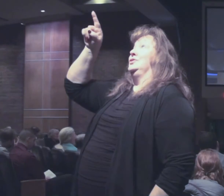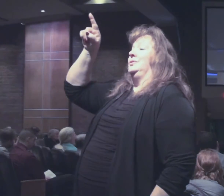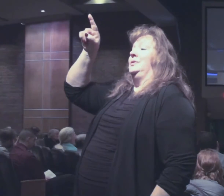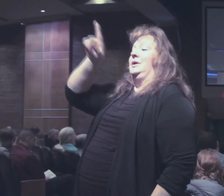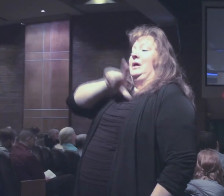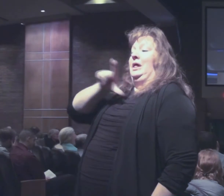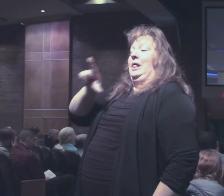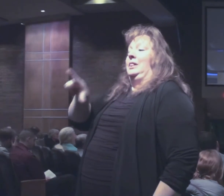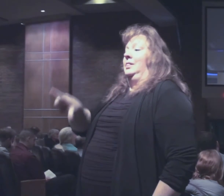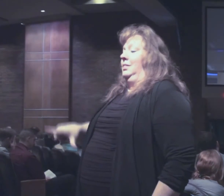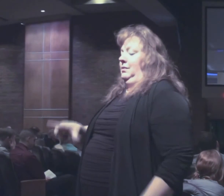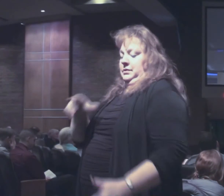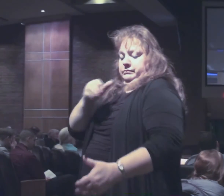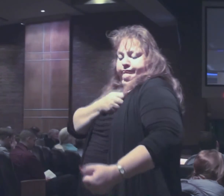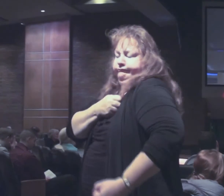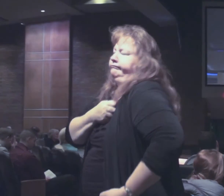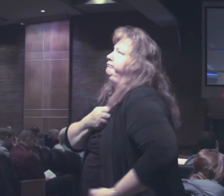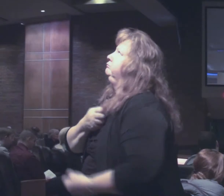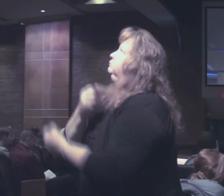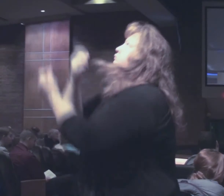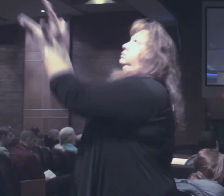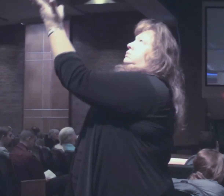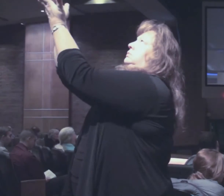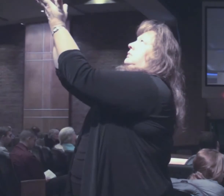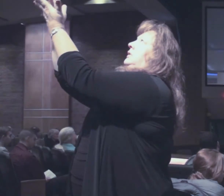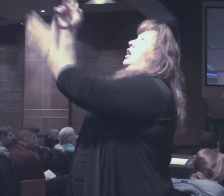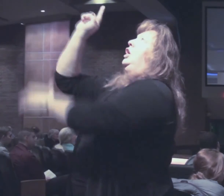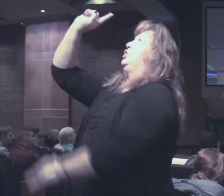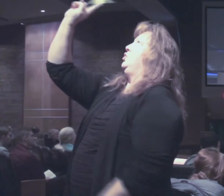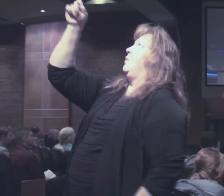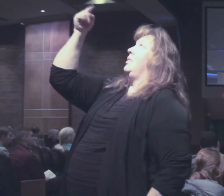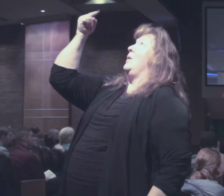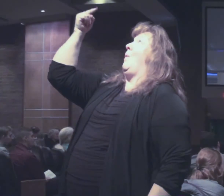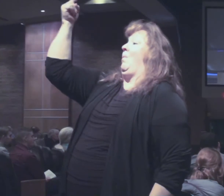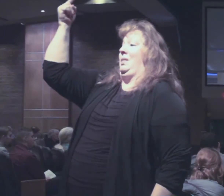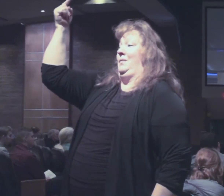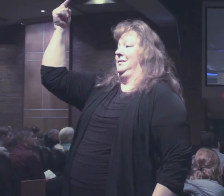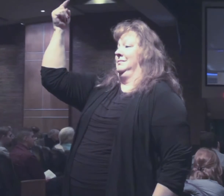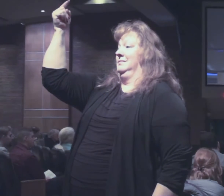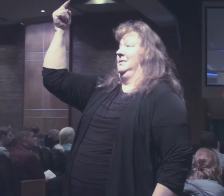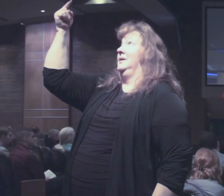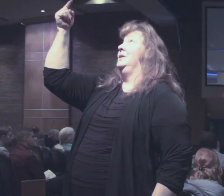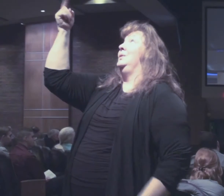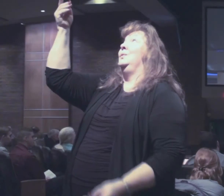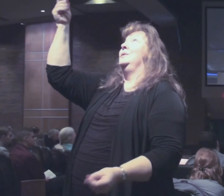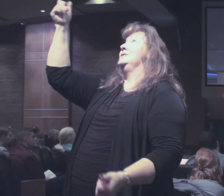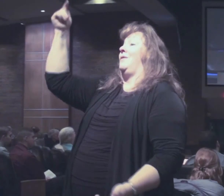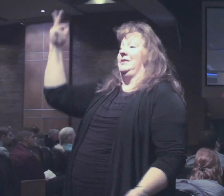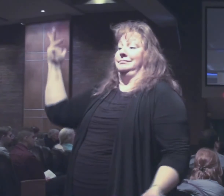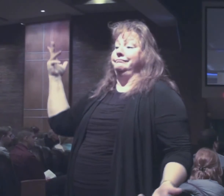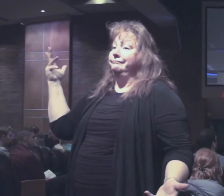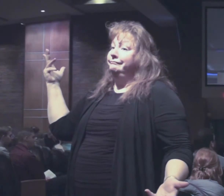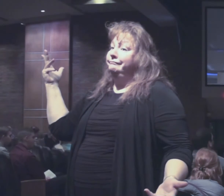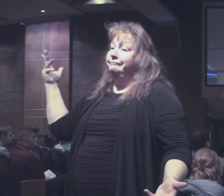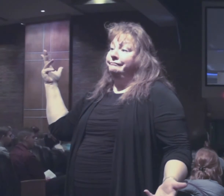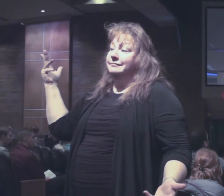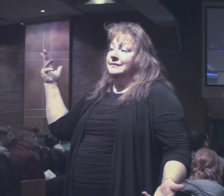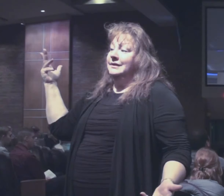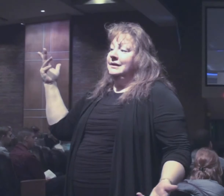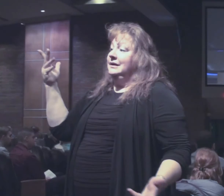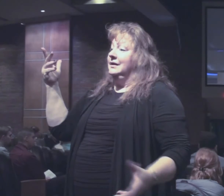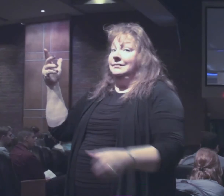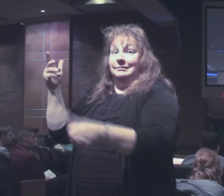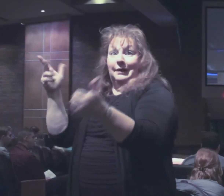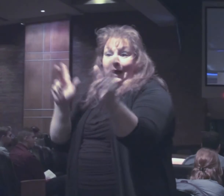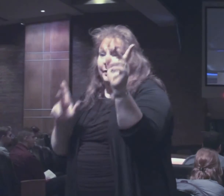Lord, it's all before you. You are the only one who can deal with it. If it's